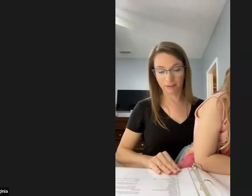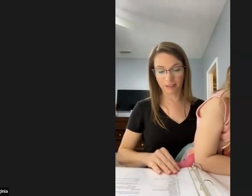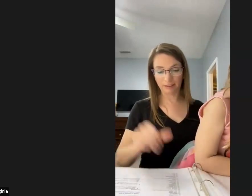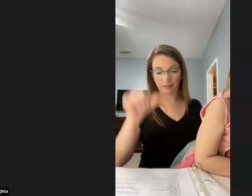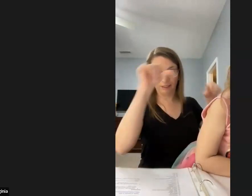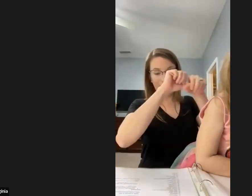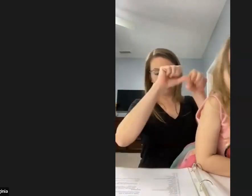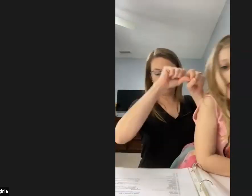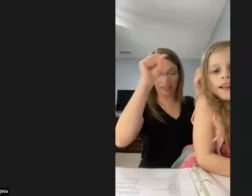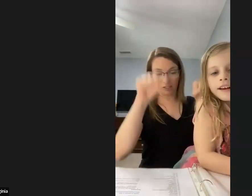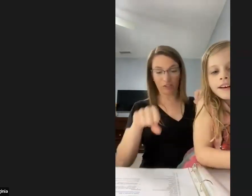Okay, gas station.